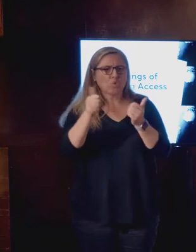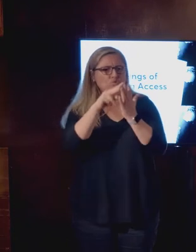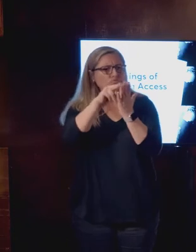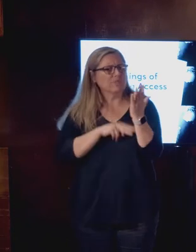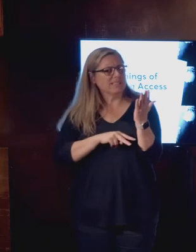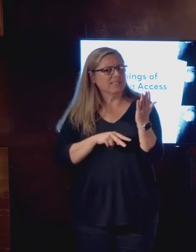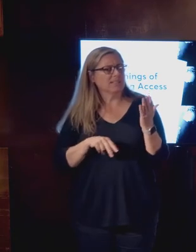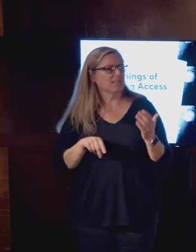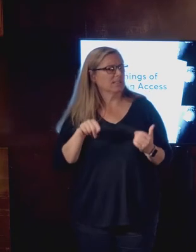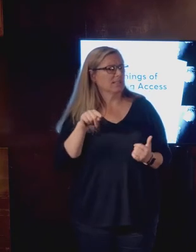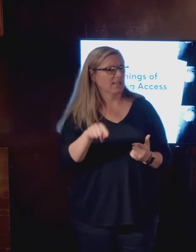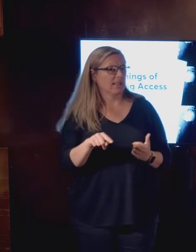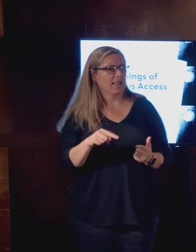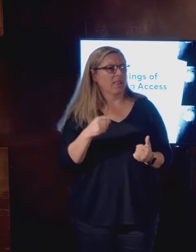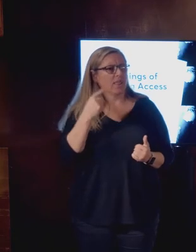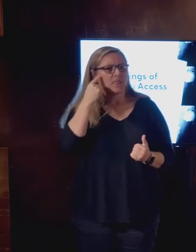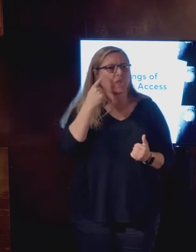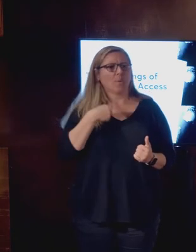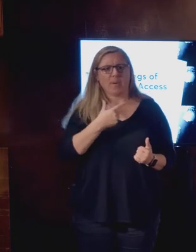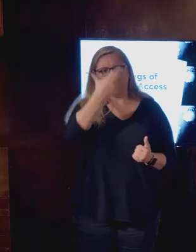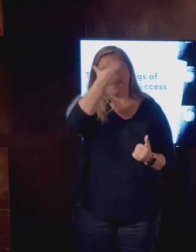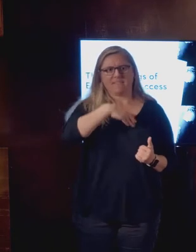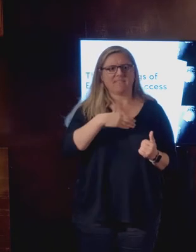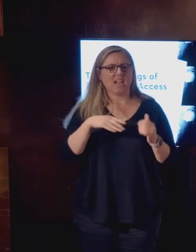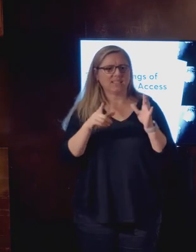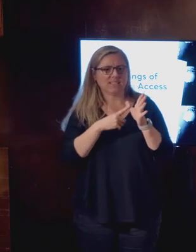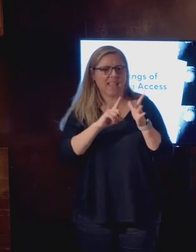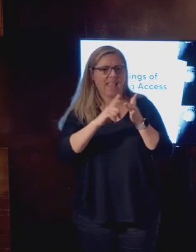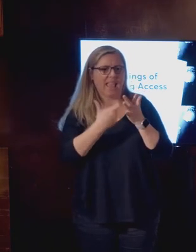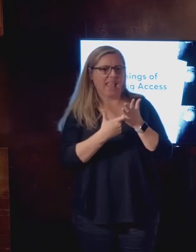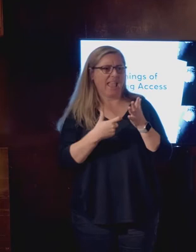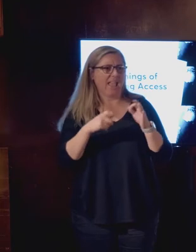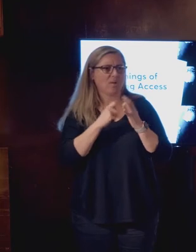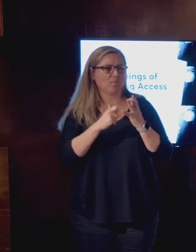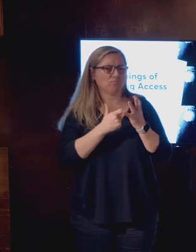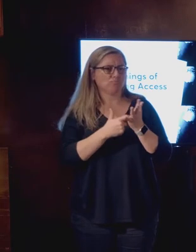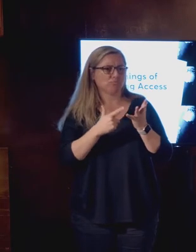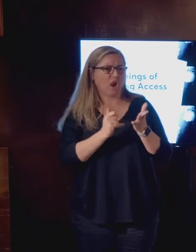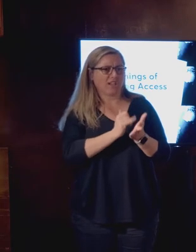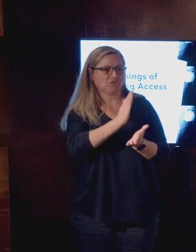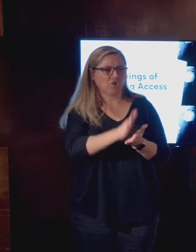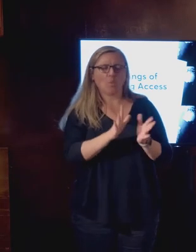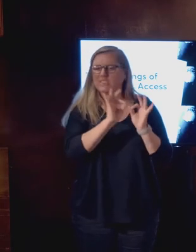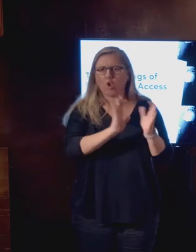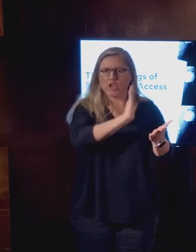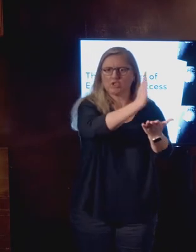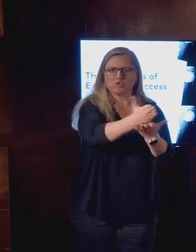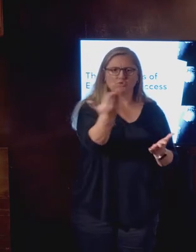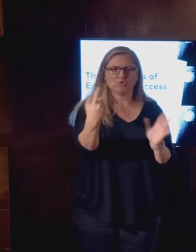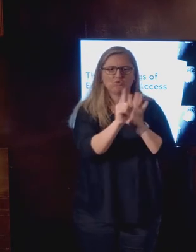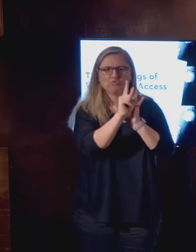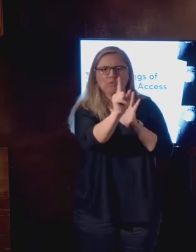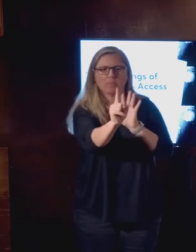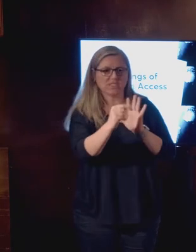said that they thought that my face was airbrushed and that I wasn't a true representation of myself. And my agent